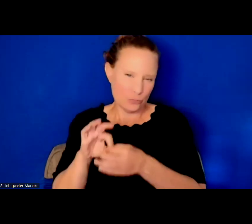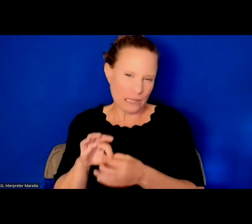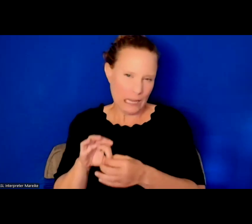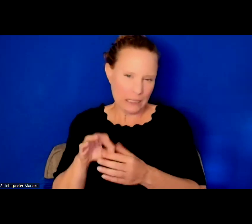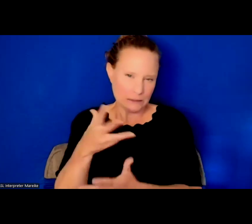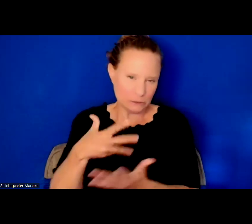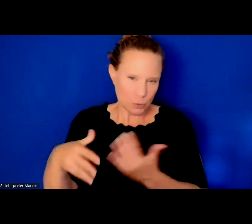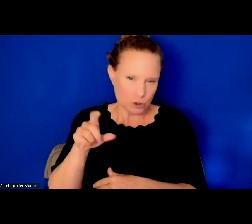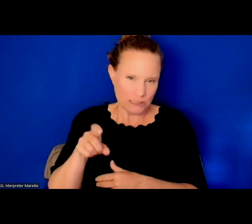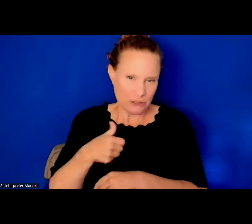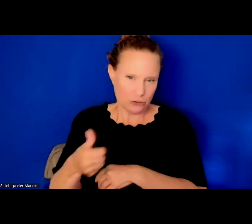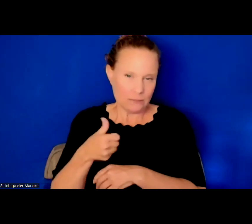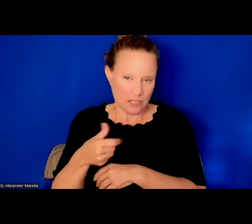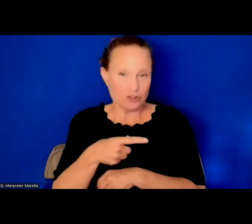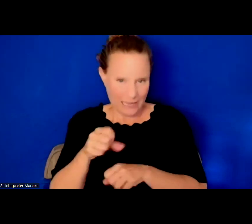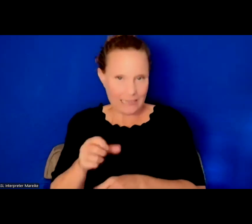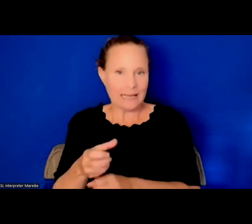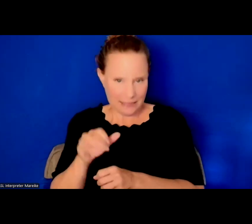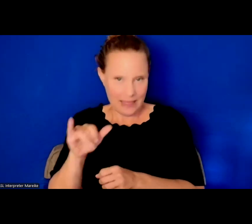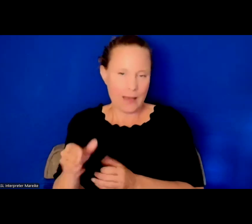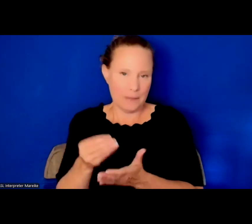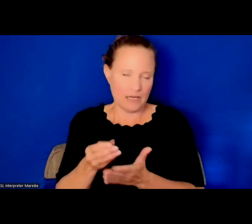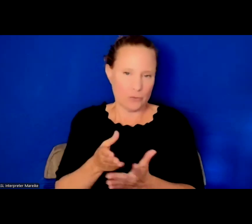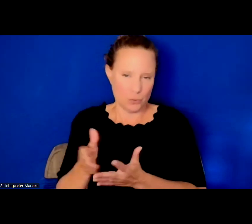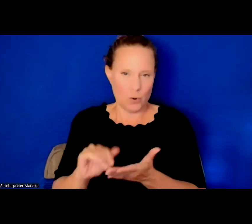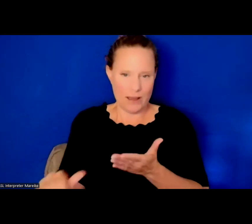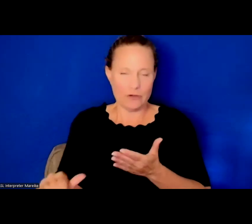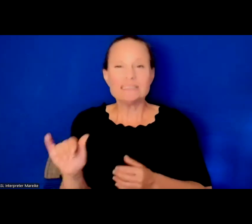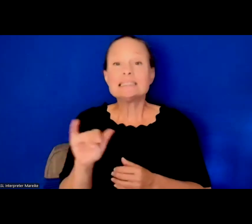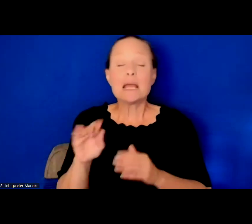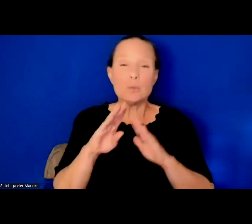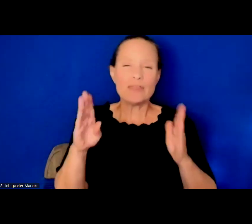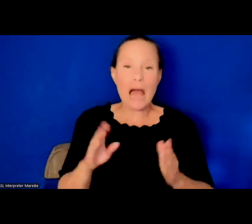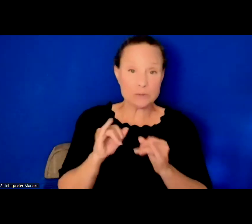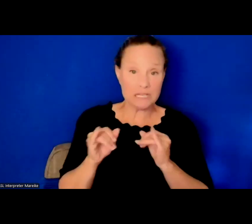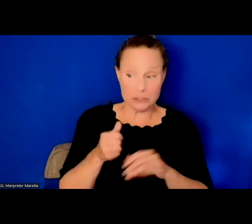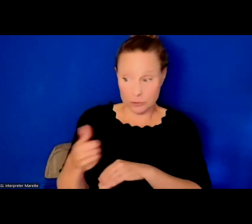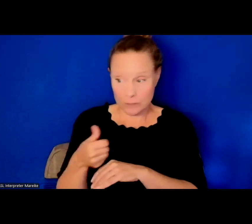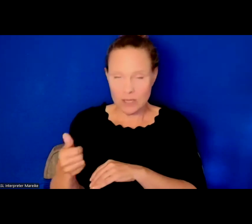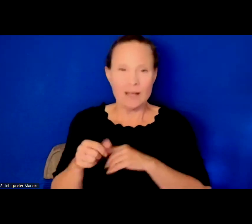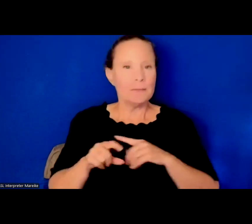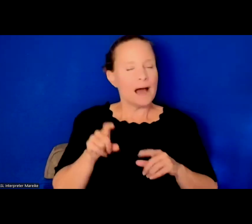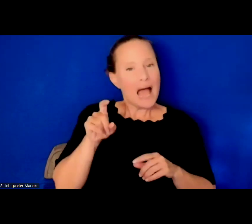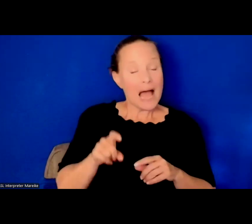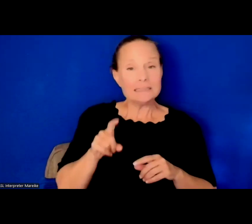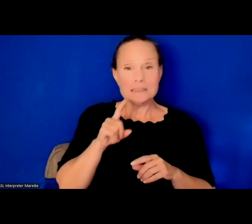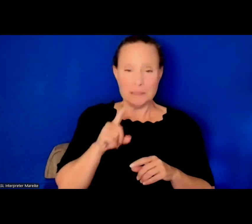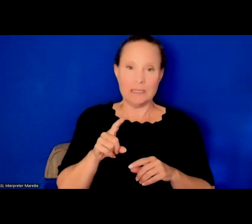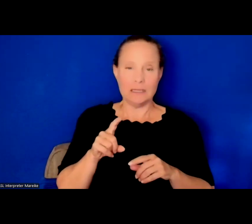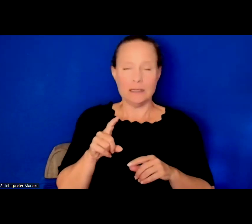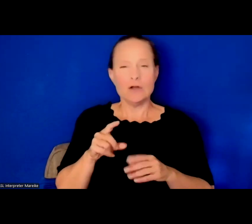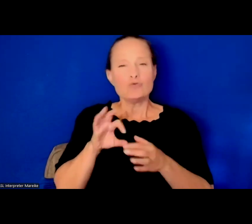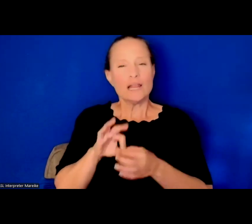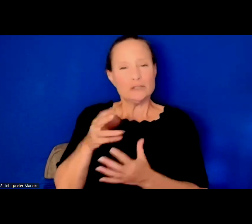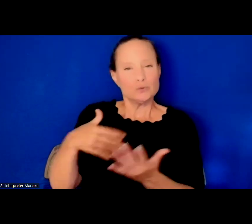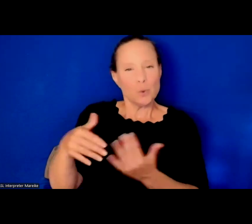transportation through the waiver. Same thing with the housing interviews example, but it has to be health related social needs, and